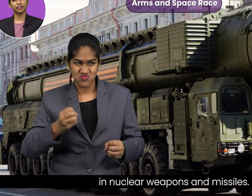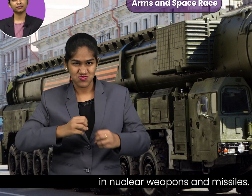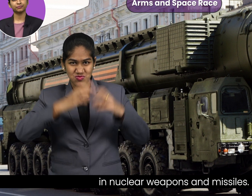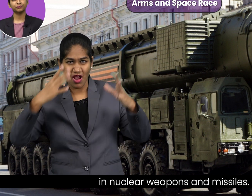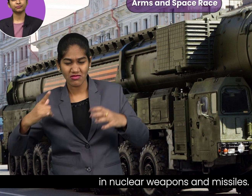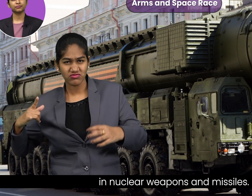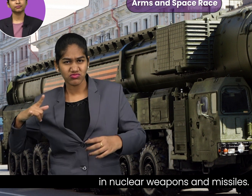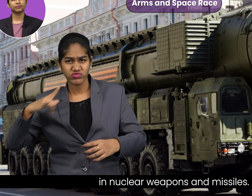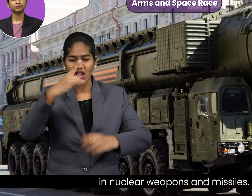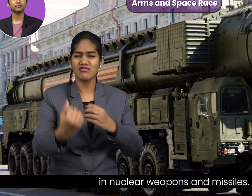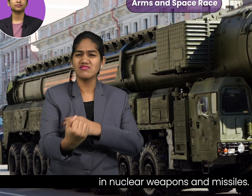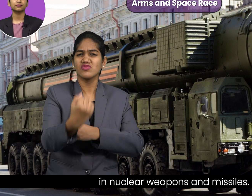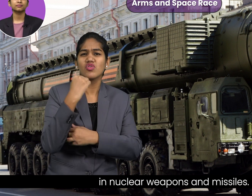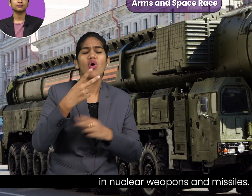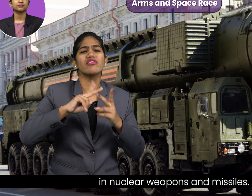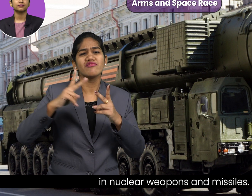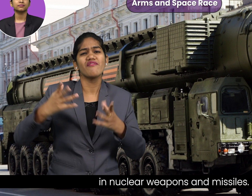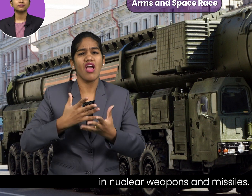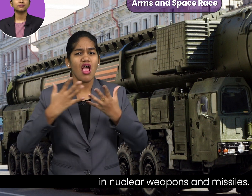missiles.